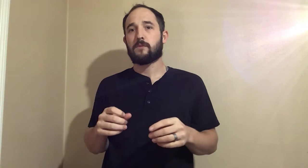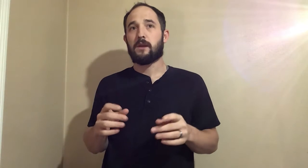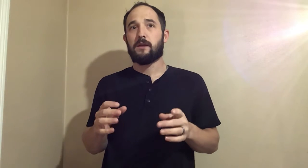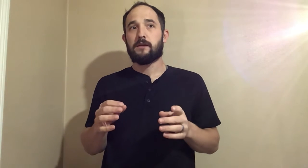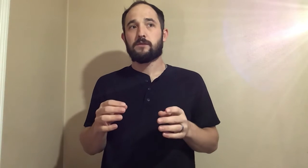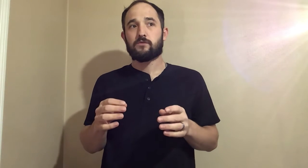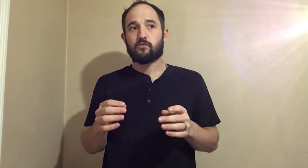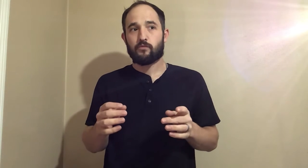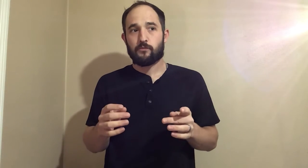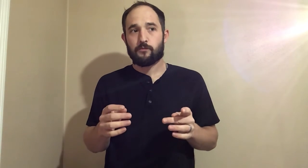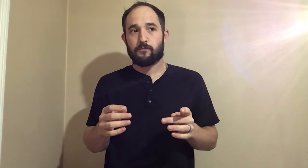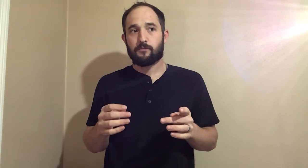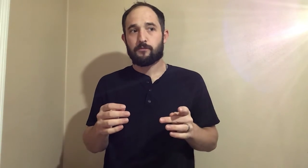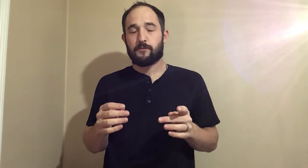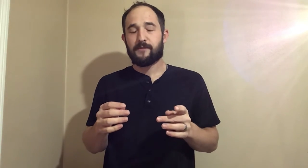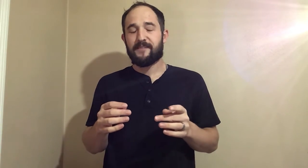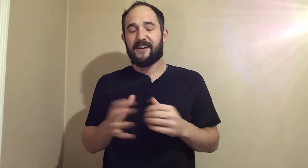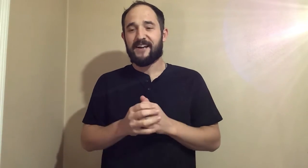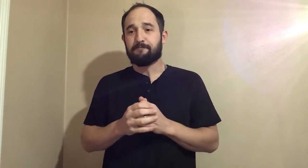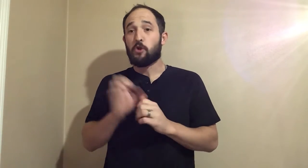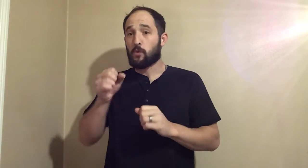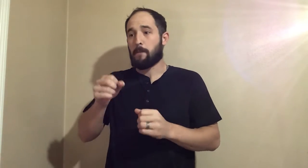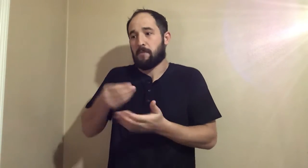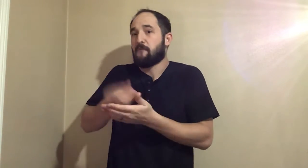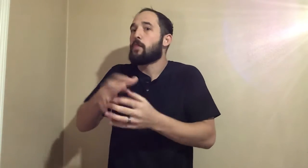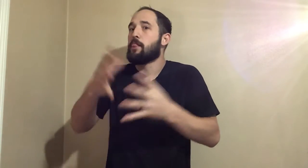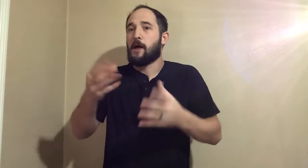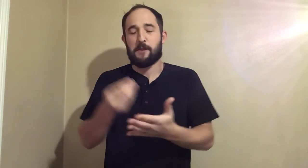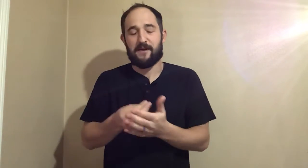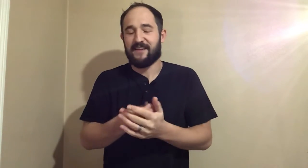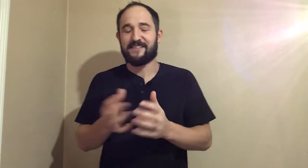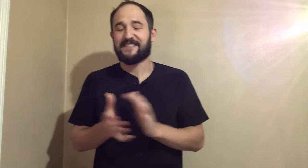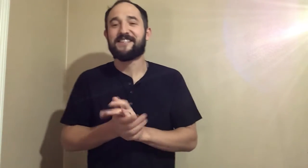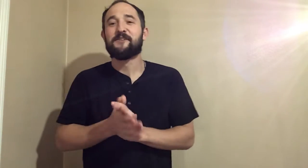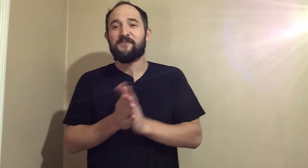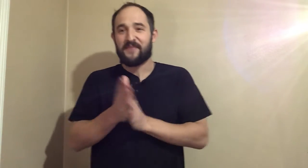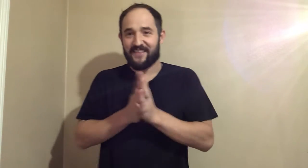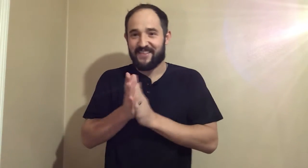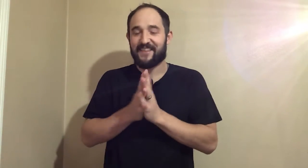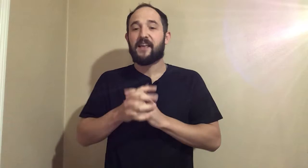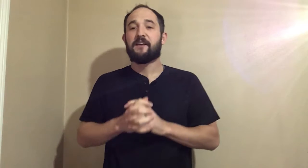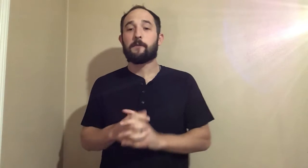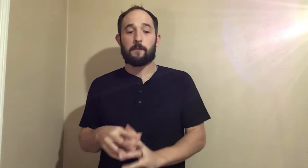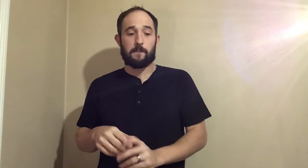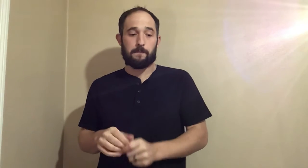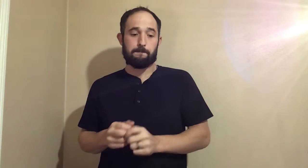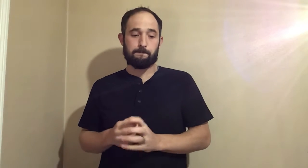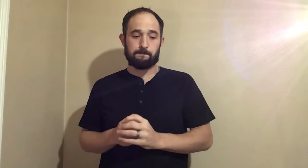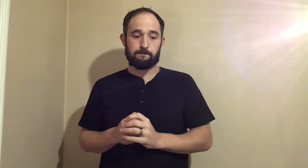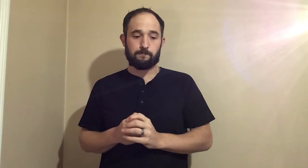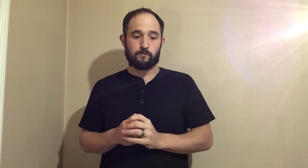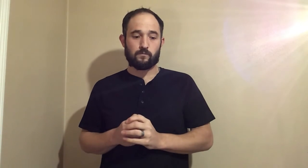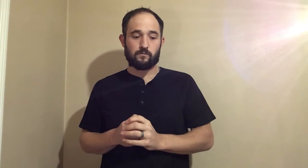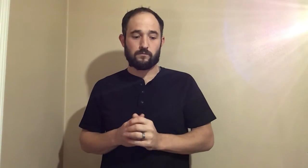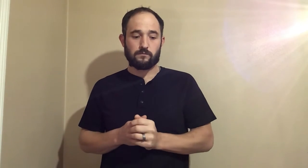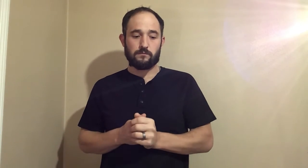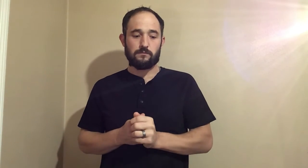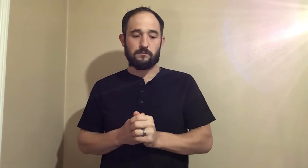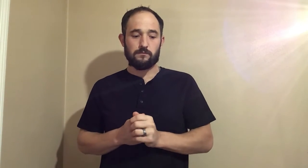patient-controlled analgesia, you watch the video. The patient presses the button themselves. We don't let family members or